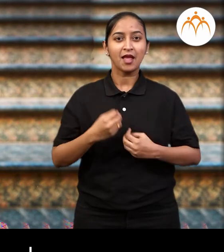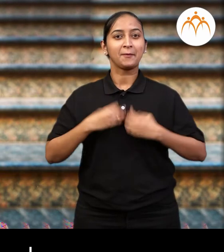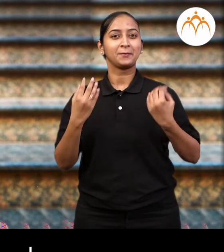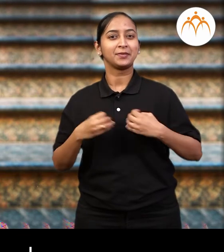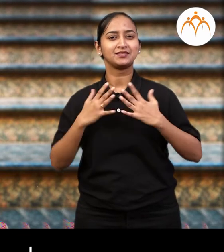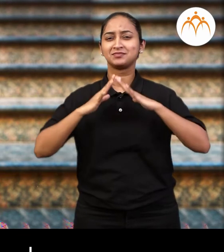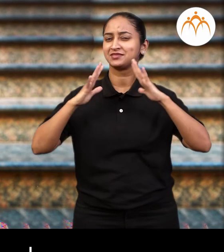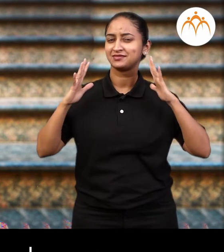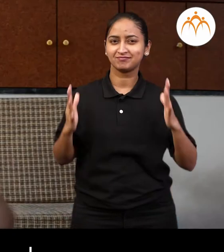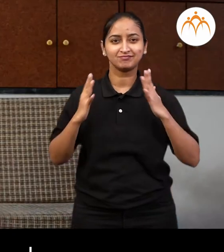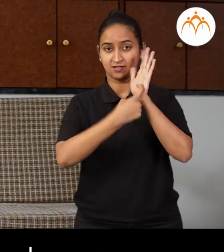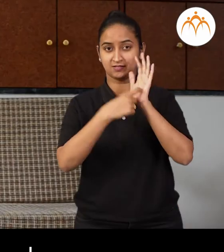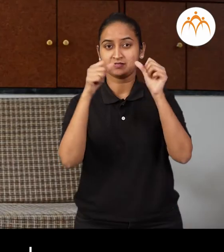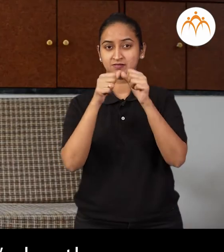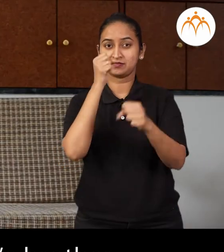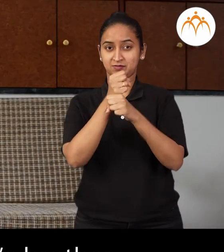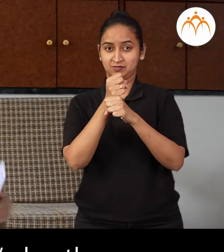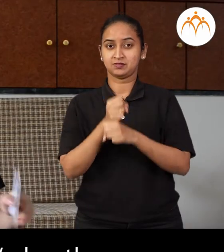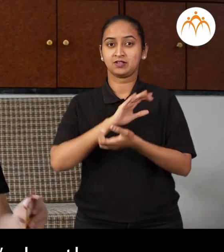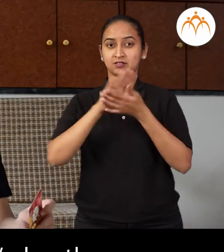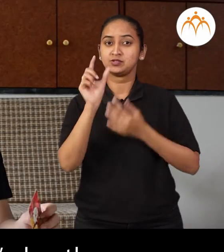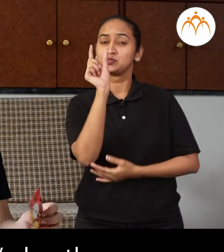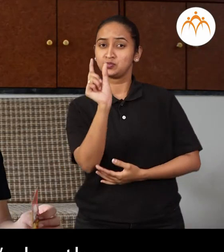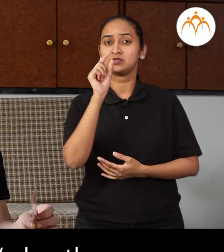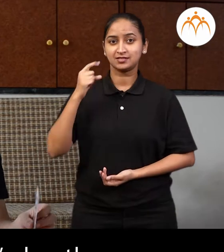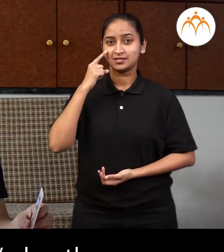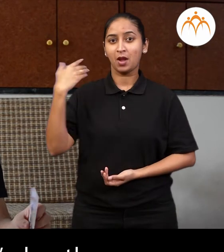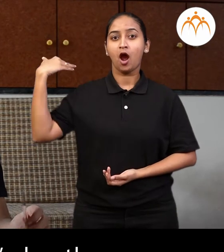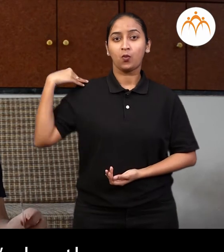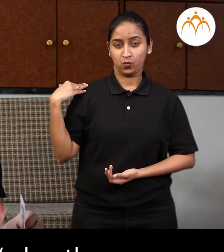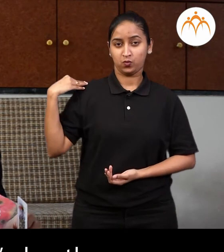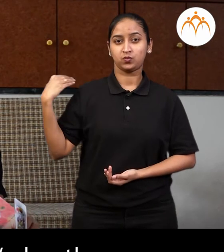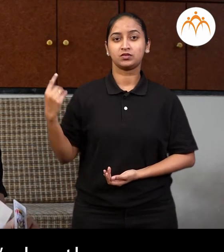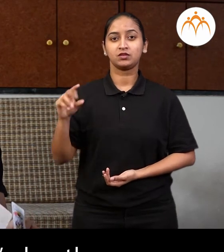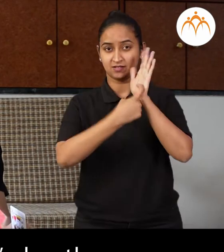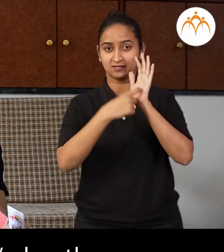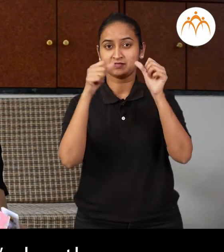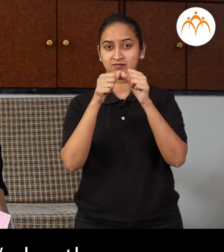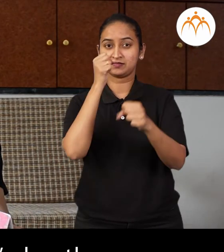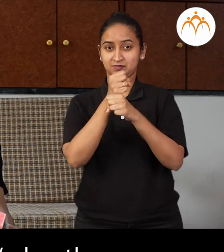very happy. Ragu is Meena's brother.